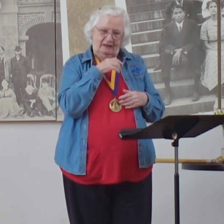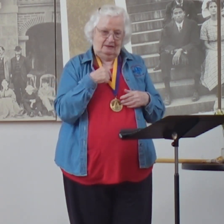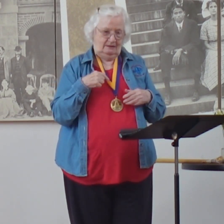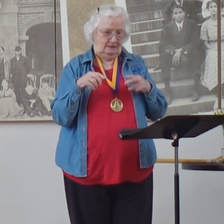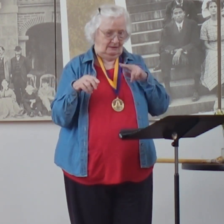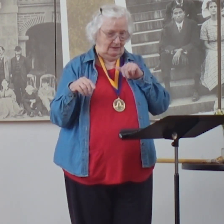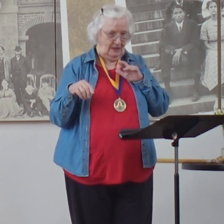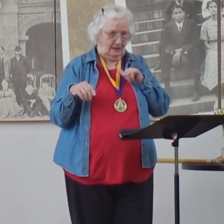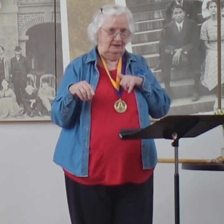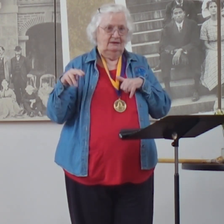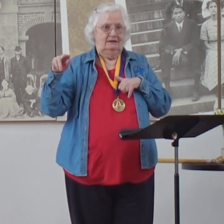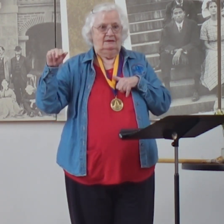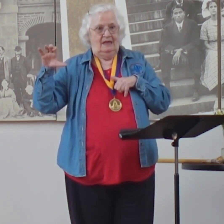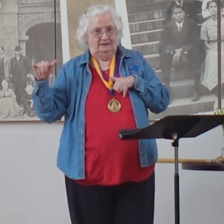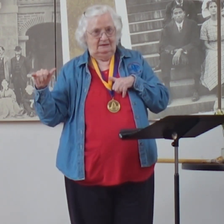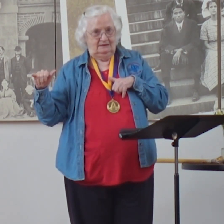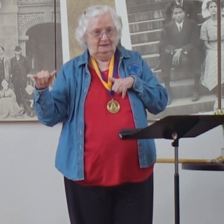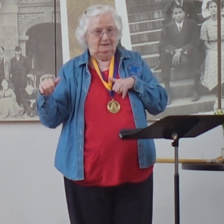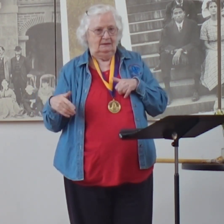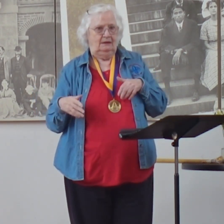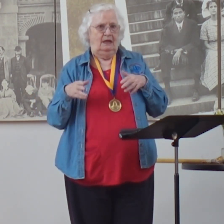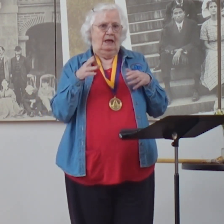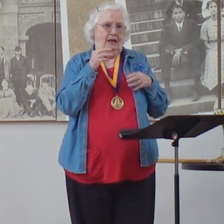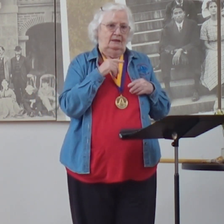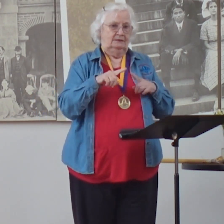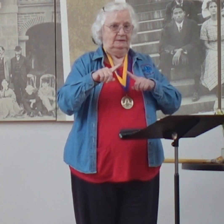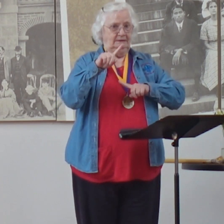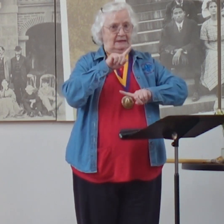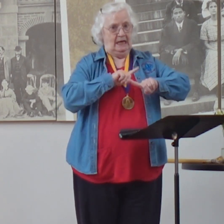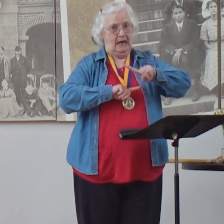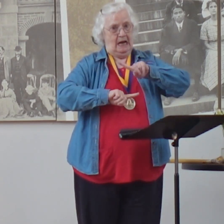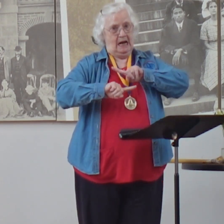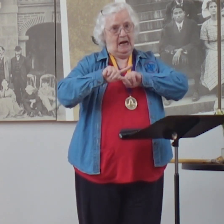Nancy, and I thought it was kind of weird. I was Nancy, and she was Nancy. And